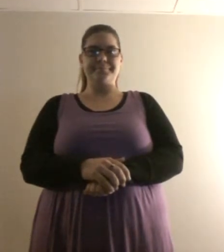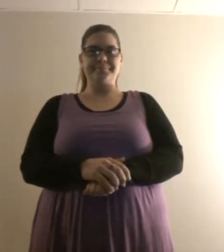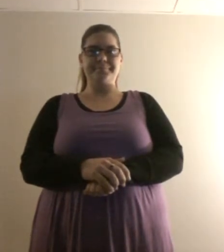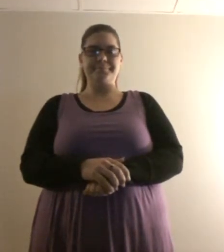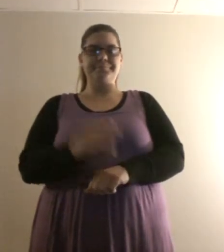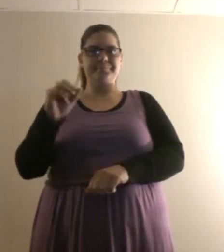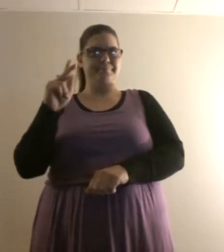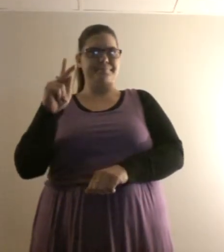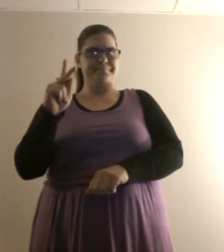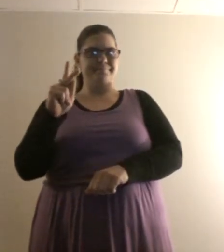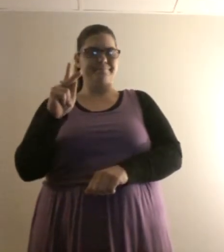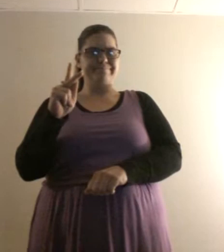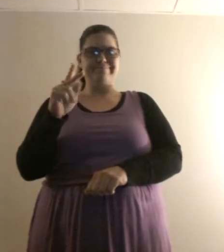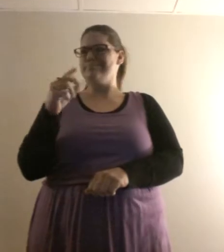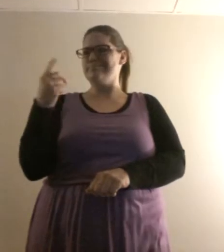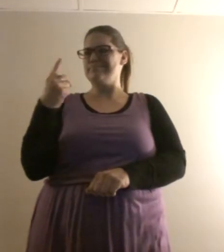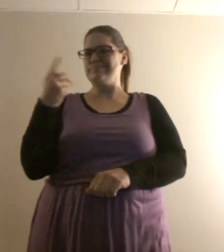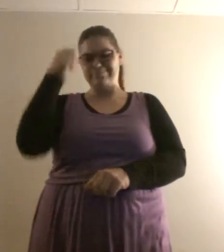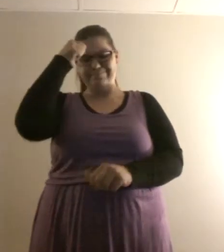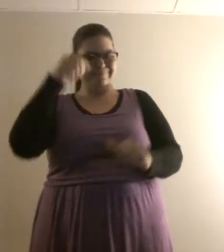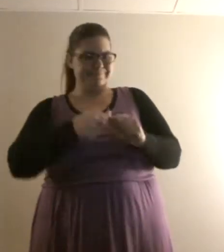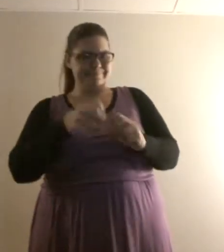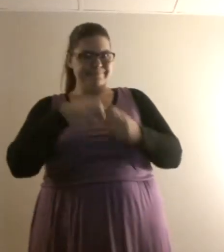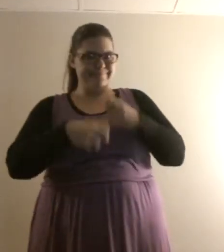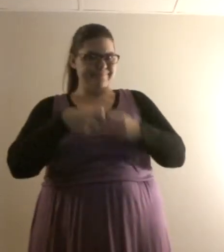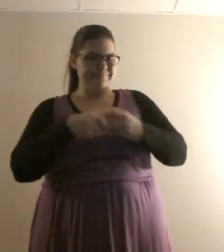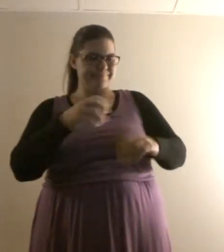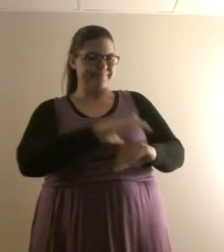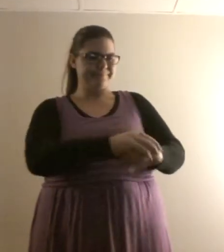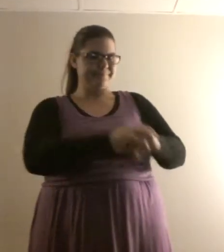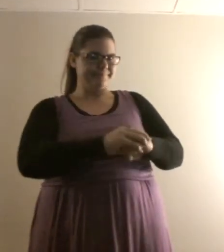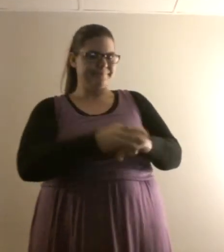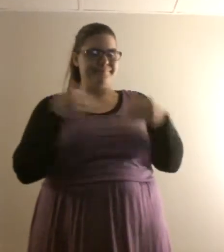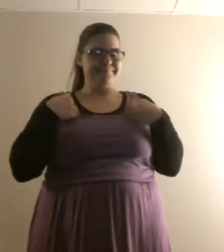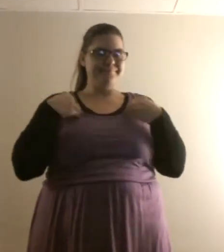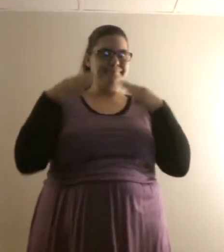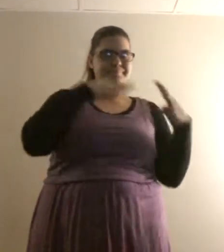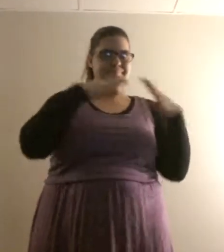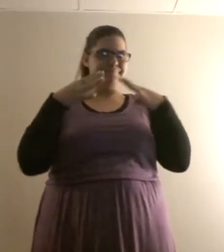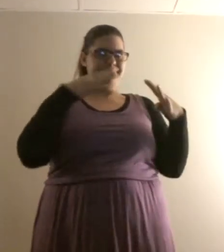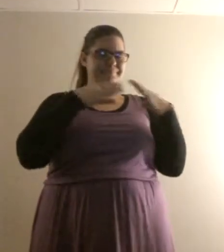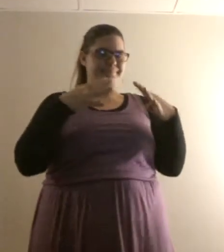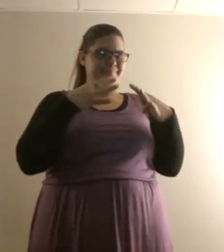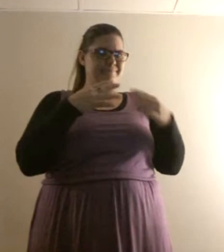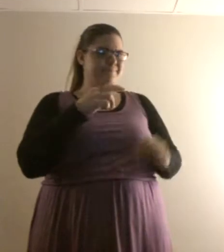Okay, does anyone remember a problem that Great Britain was having in the war? They had 2 major problems.